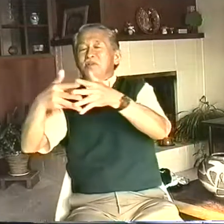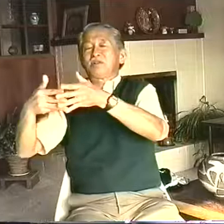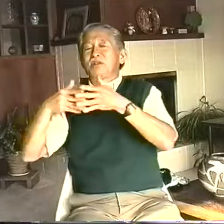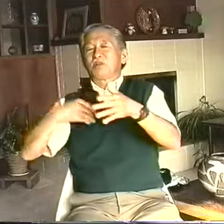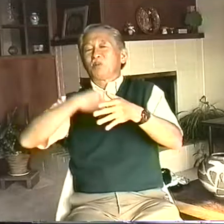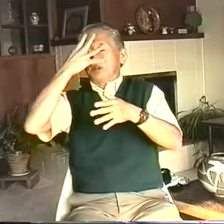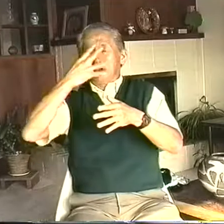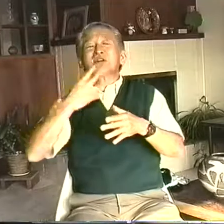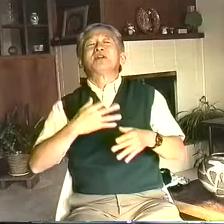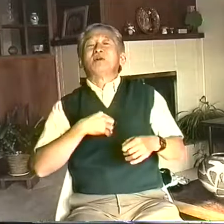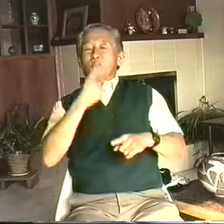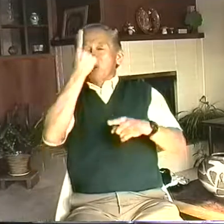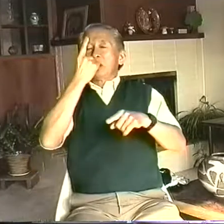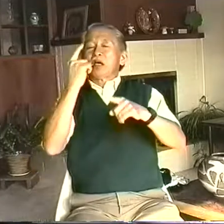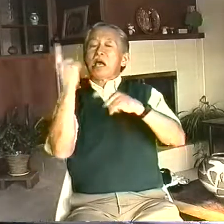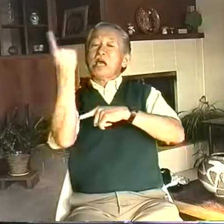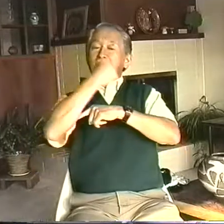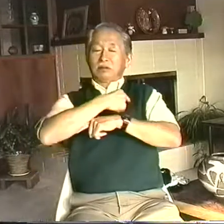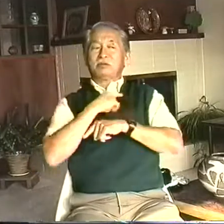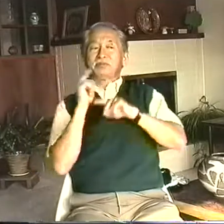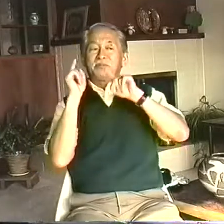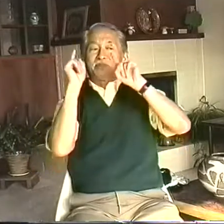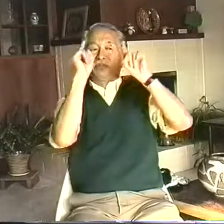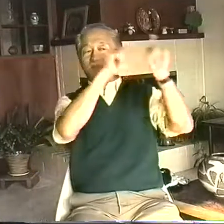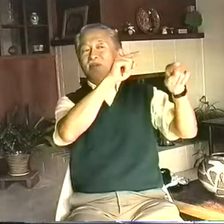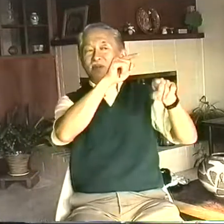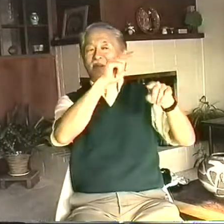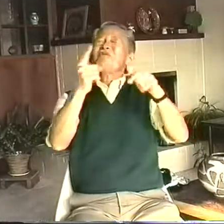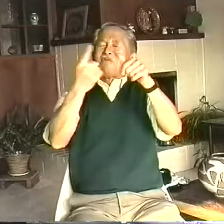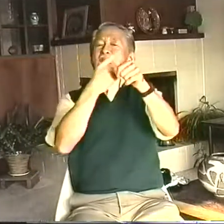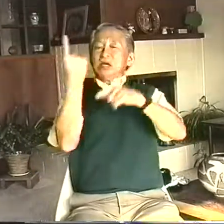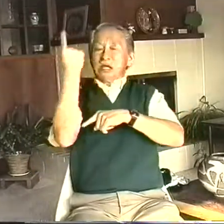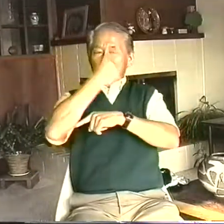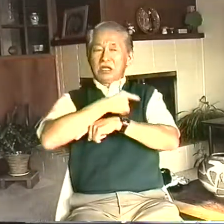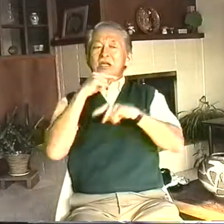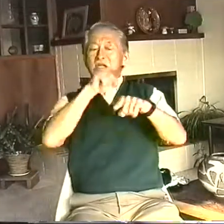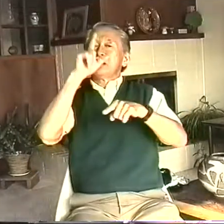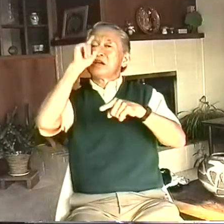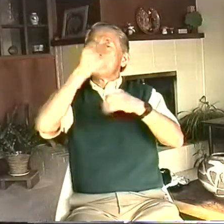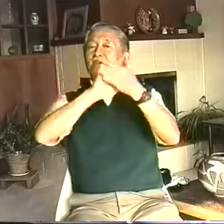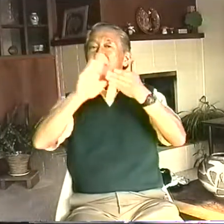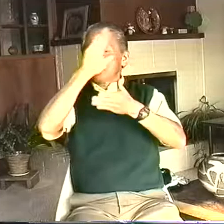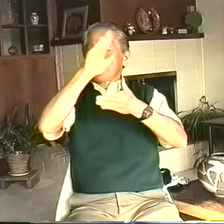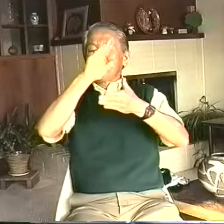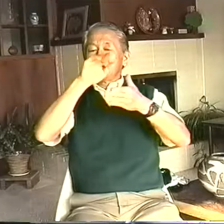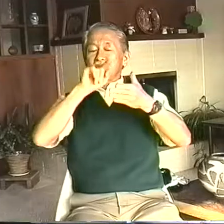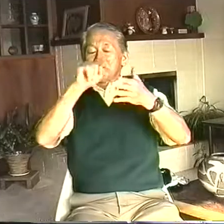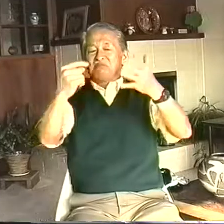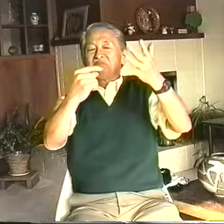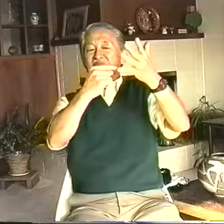I'd like to talk a little bit about the differences between Asian culture and mainstream culture.